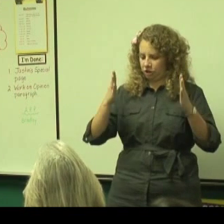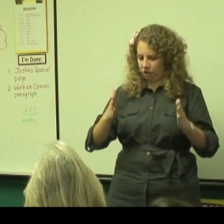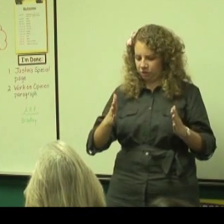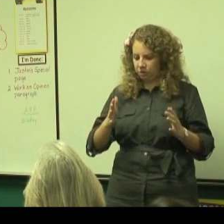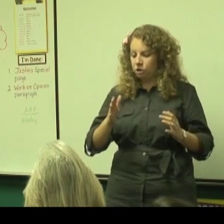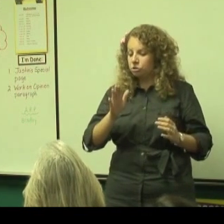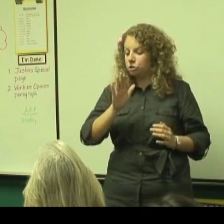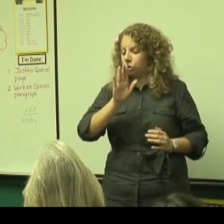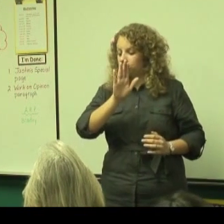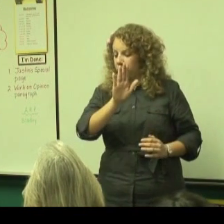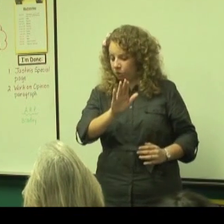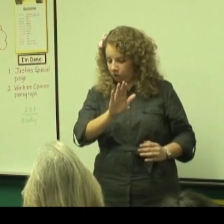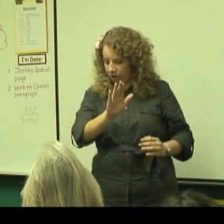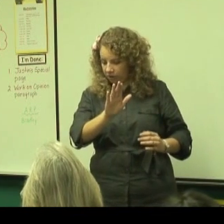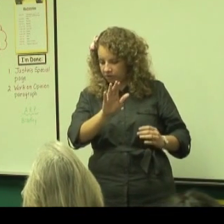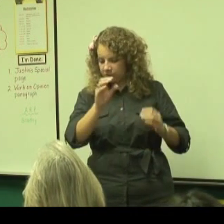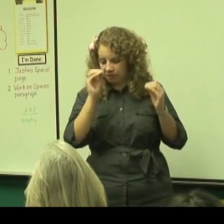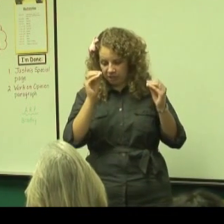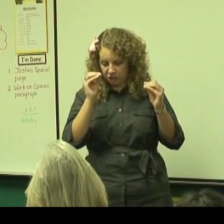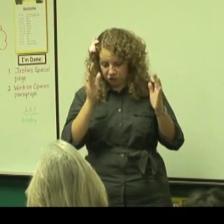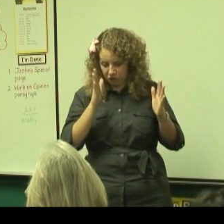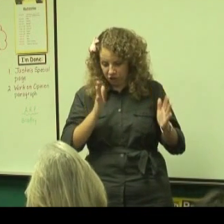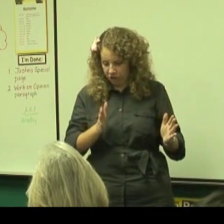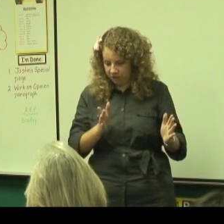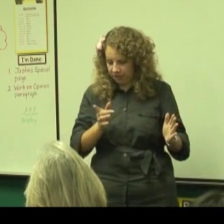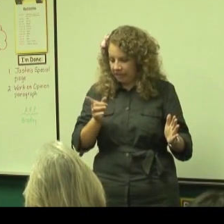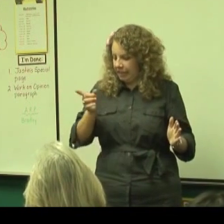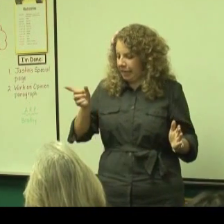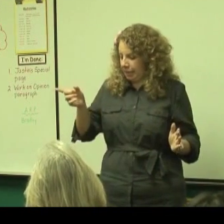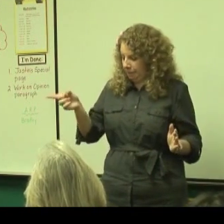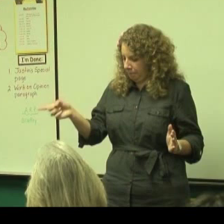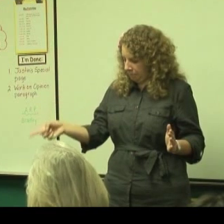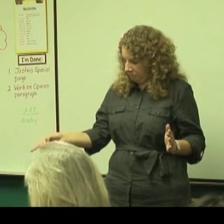her. So your teacher, him,